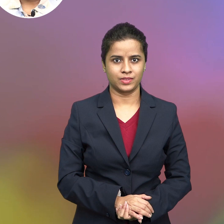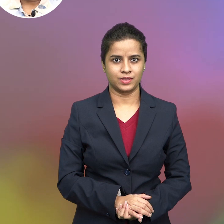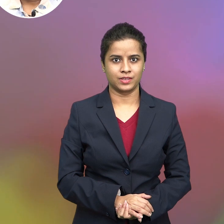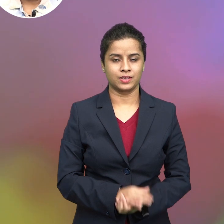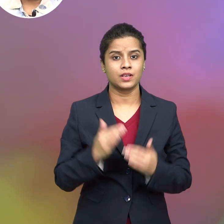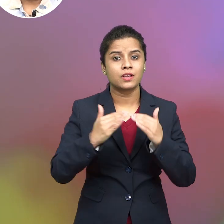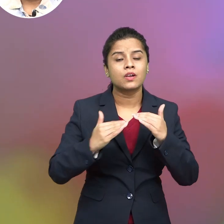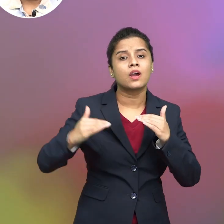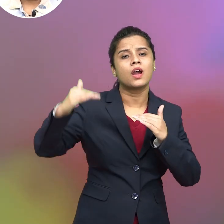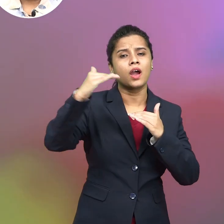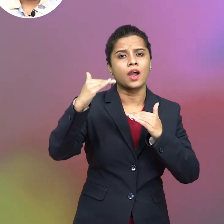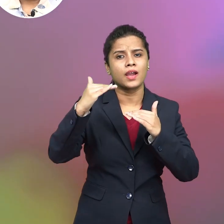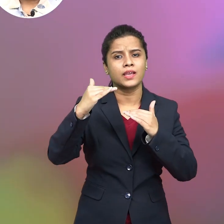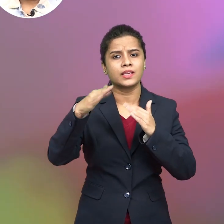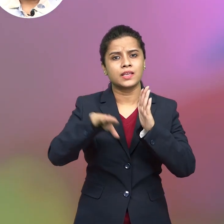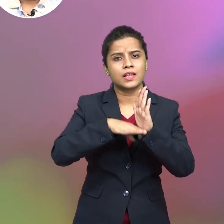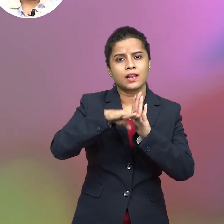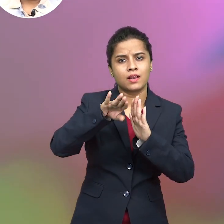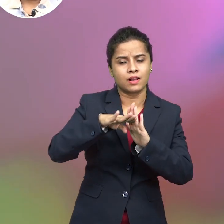At high altitudes,